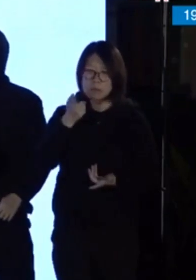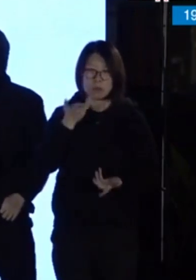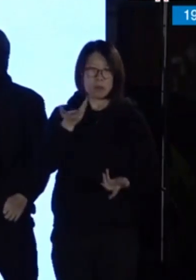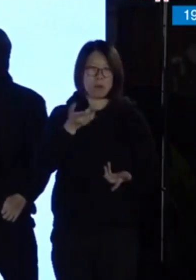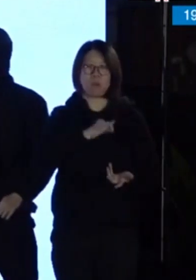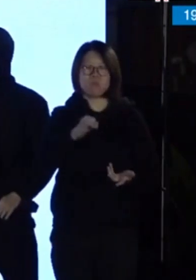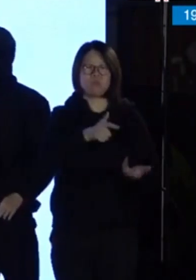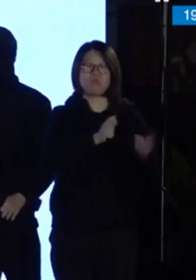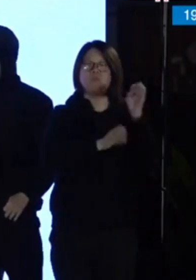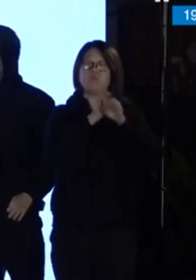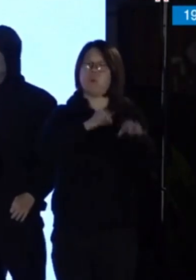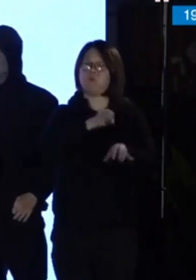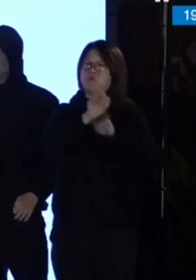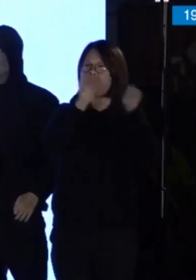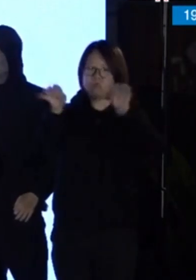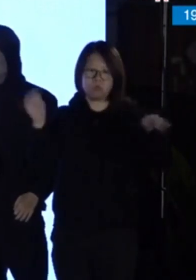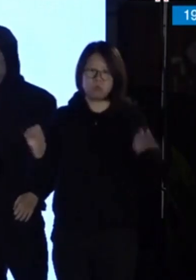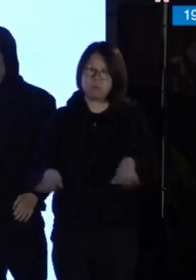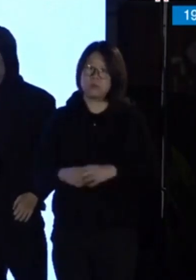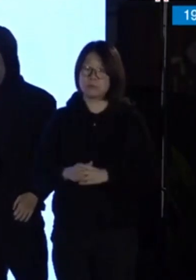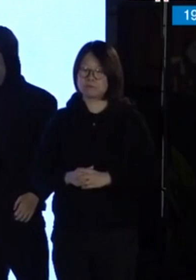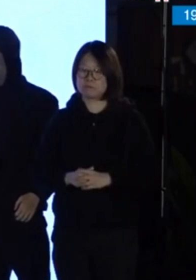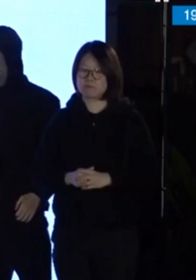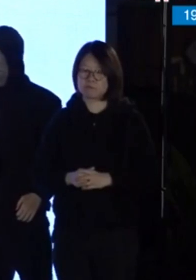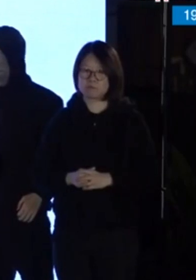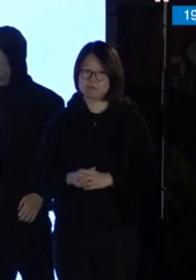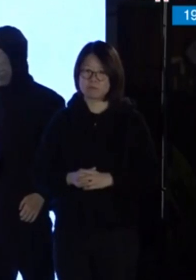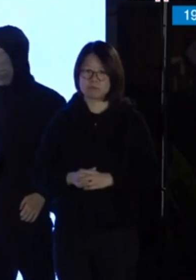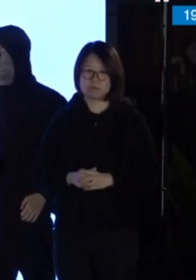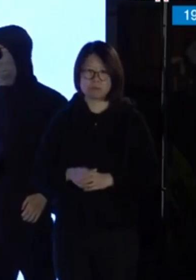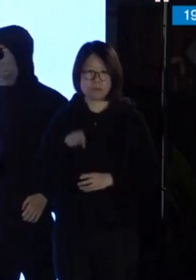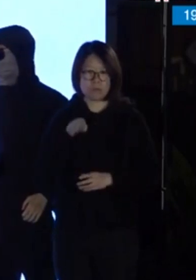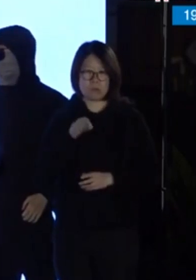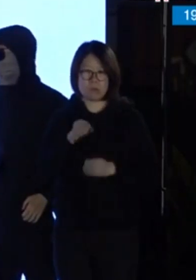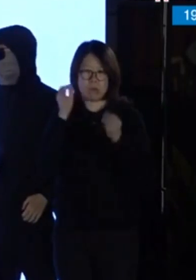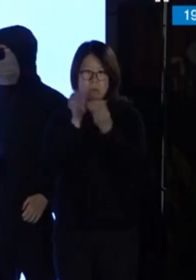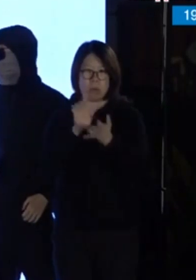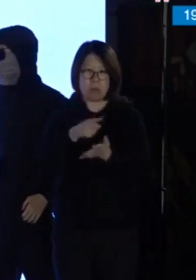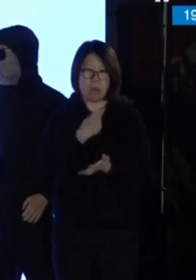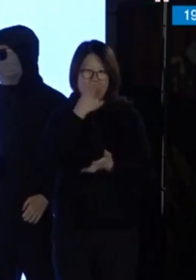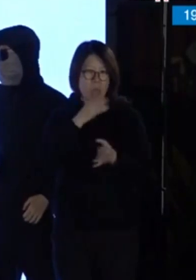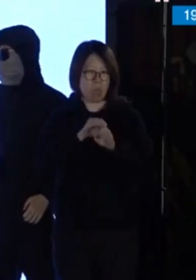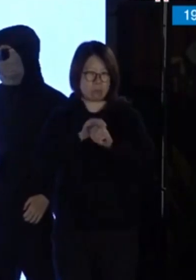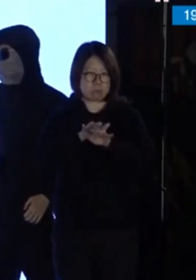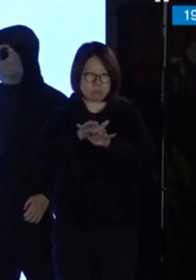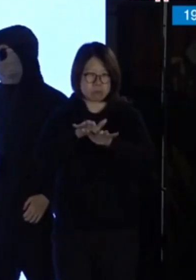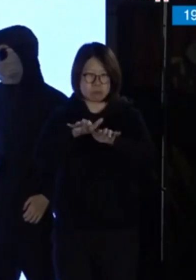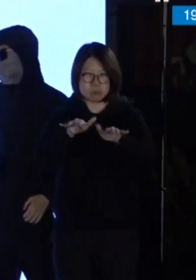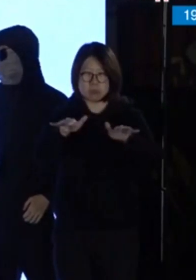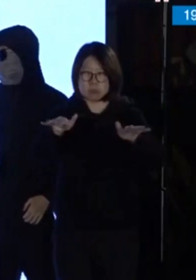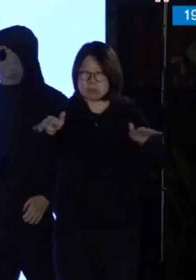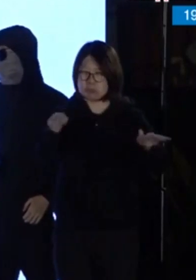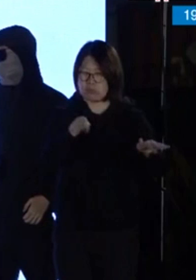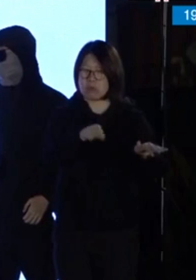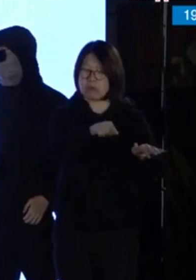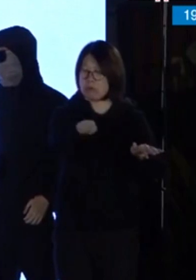regime's refusal to address leftover toxins in the community, despite the surfacing of many cases of Hong Kongers suffering all